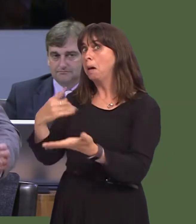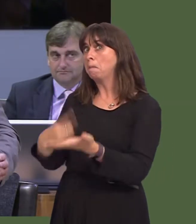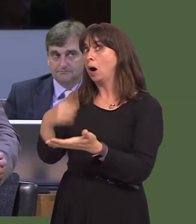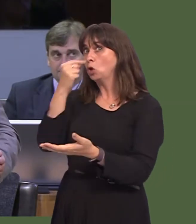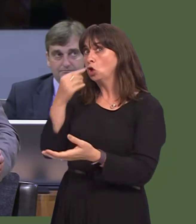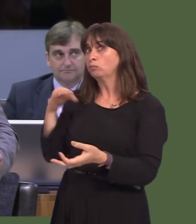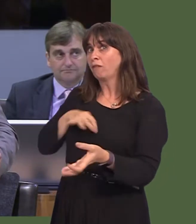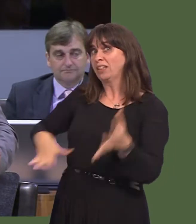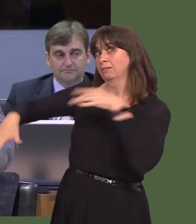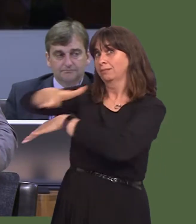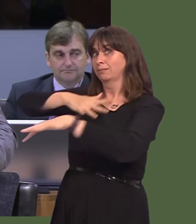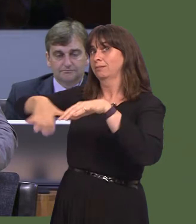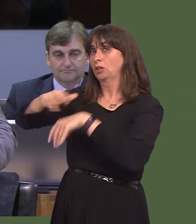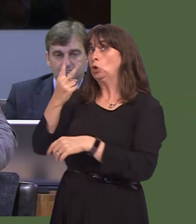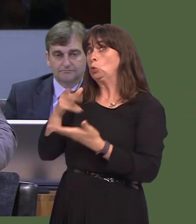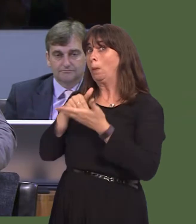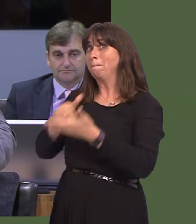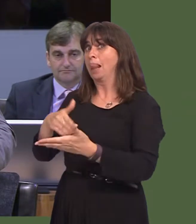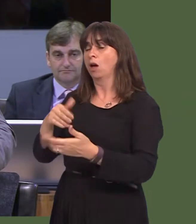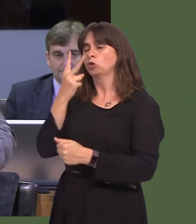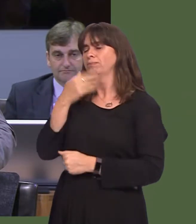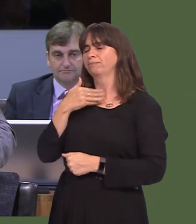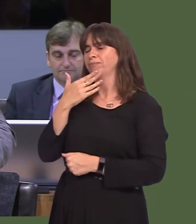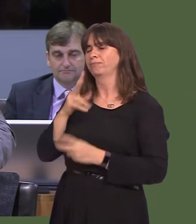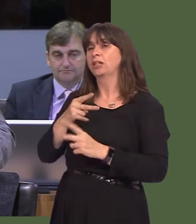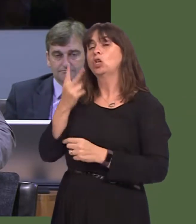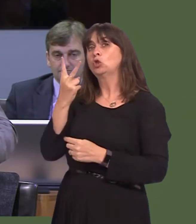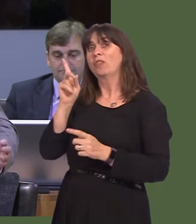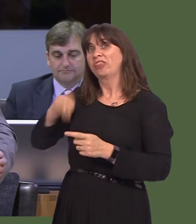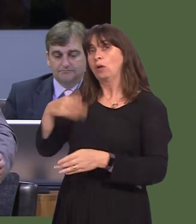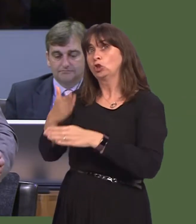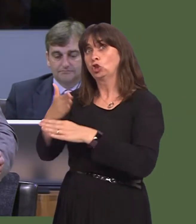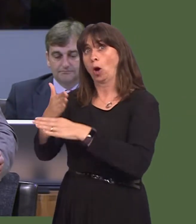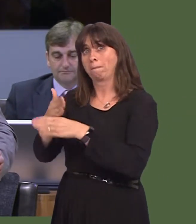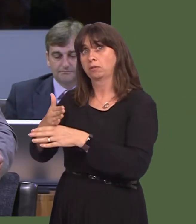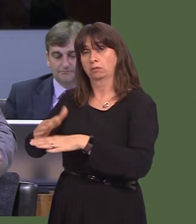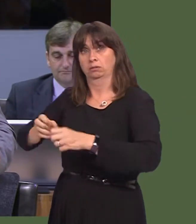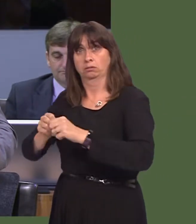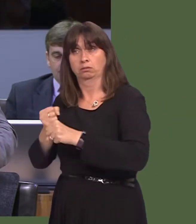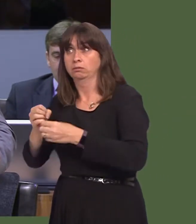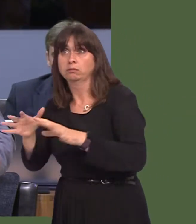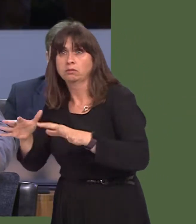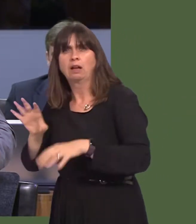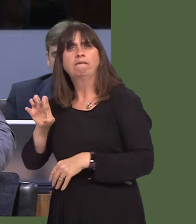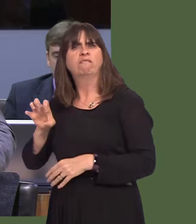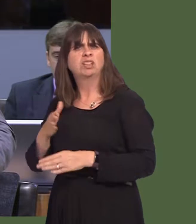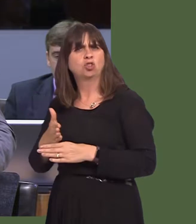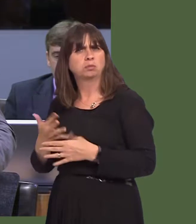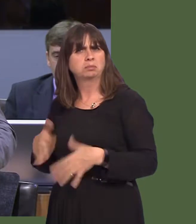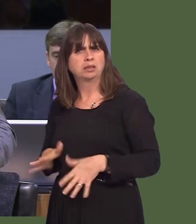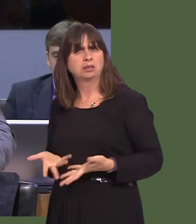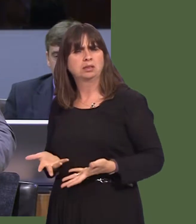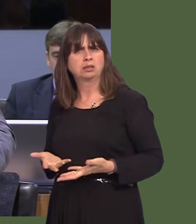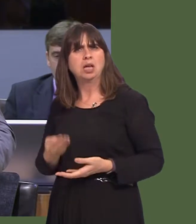for 2,000 jobs to be created by this development. We know about 50 jobs have been created, and at the moment there's a paper